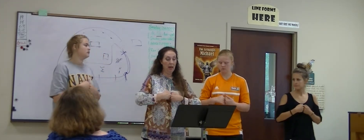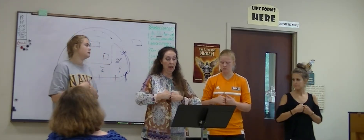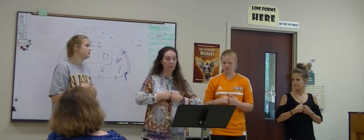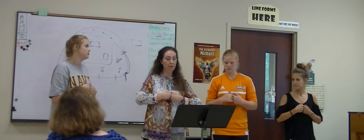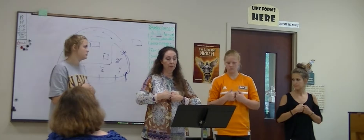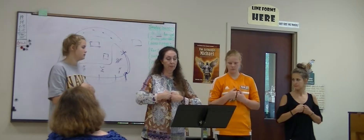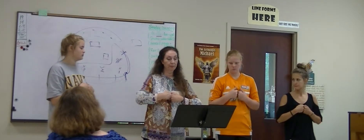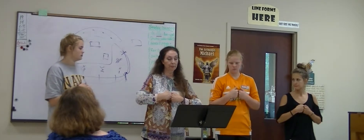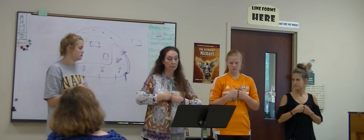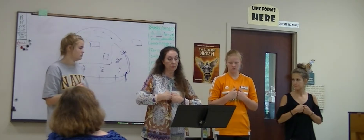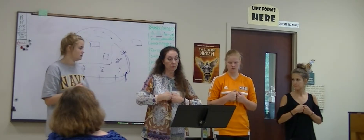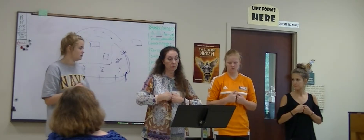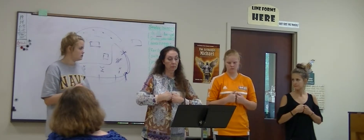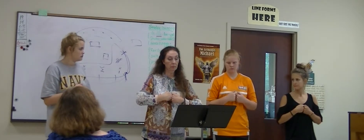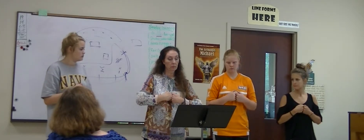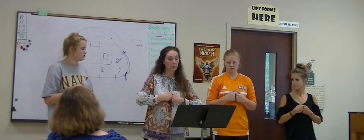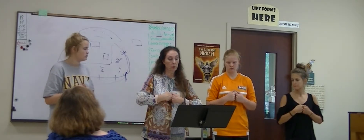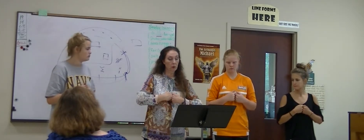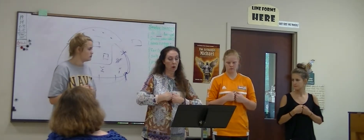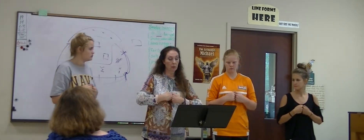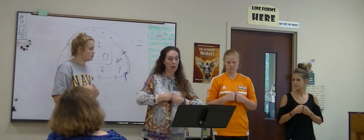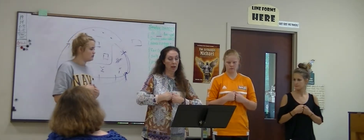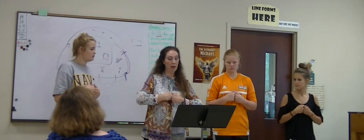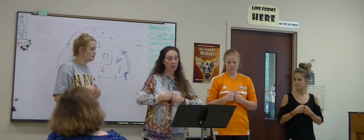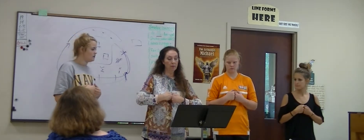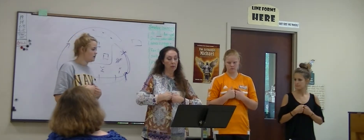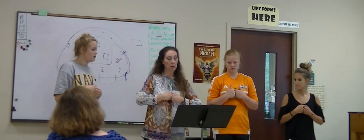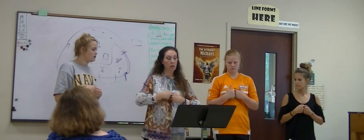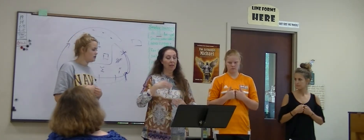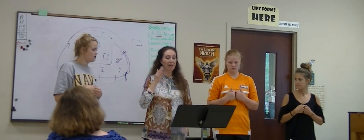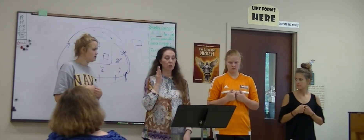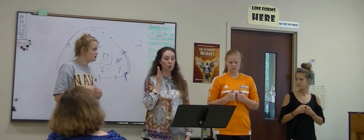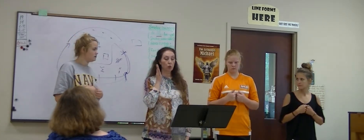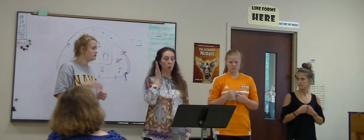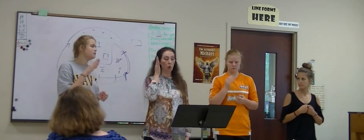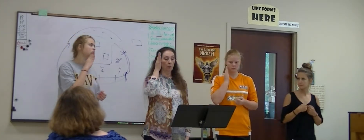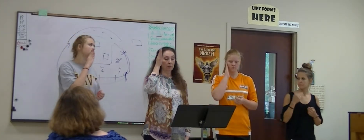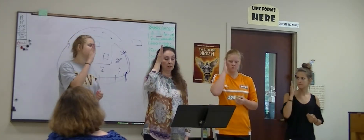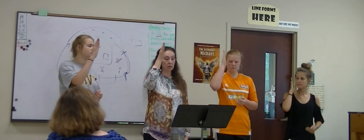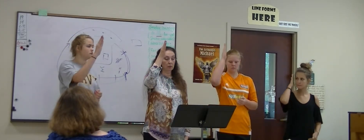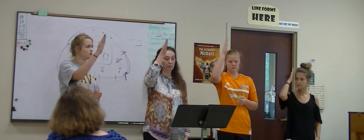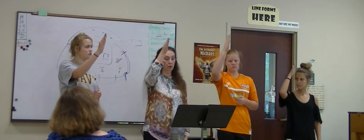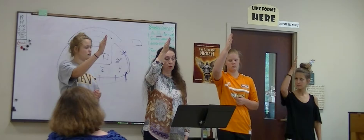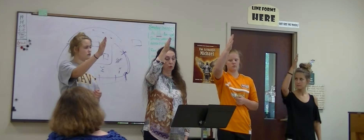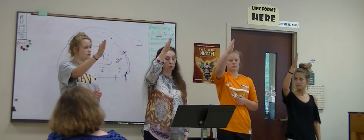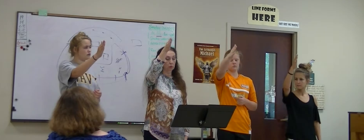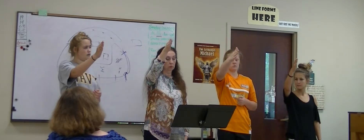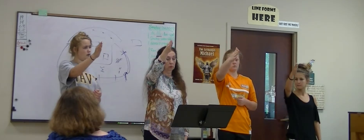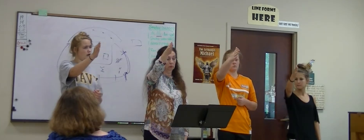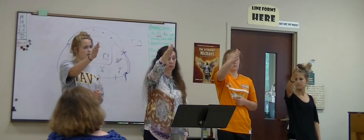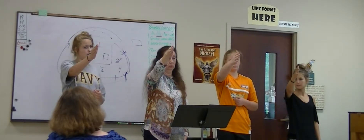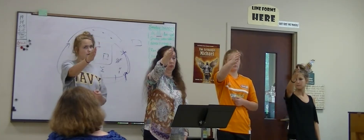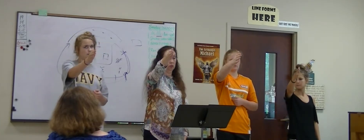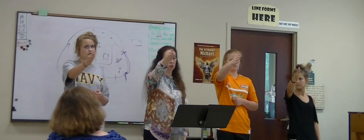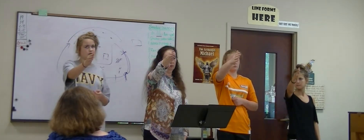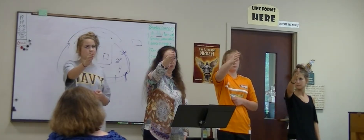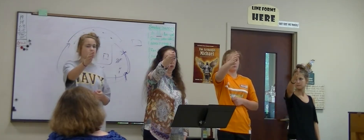Have, where are we? Have, in store. This is the future. Into the